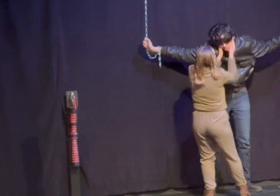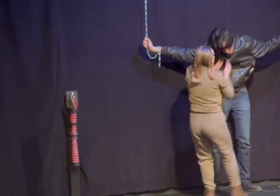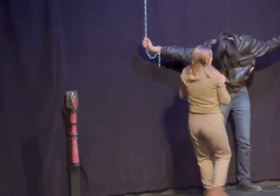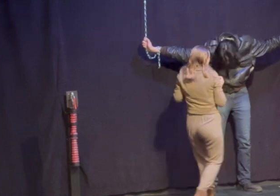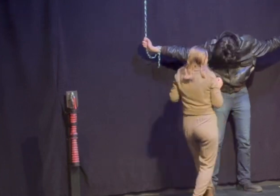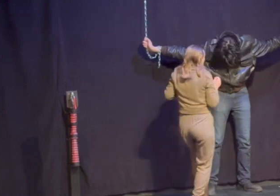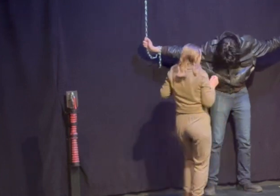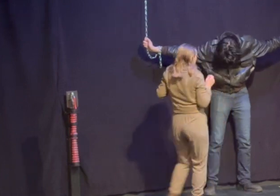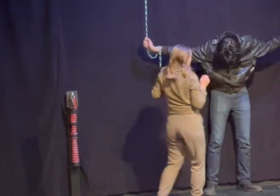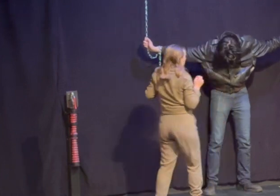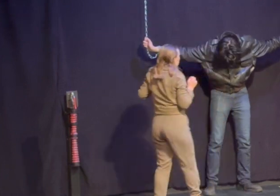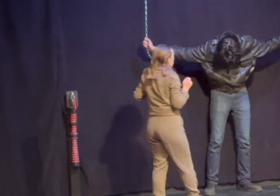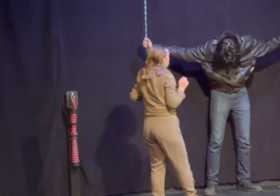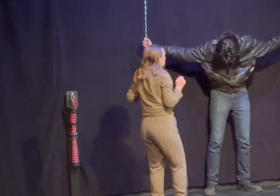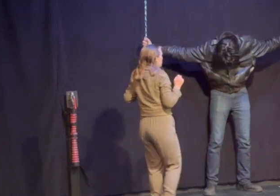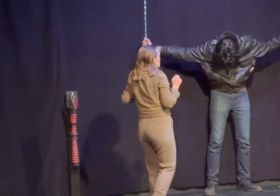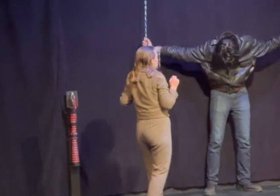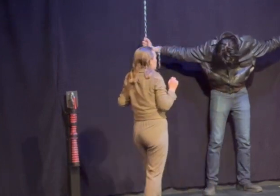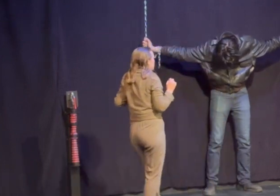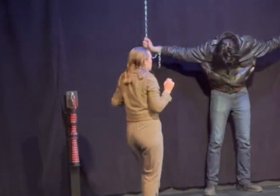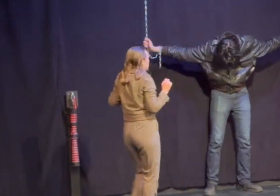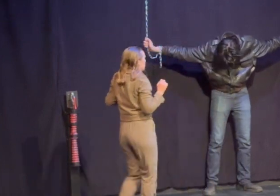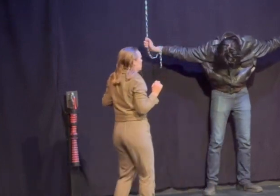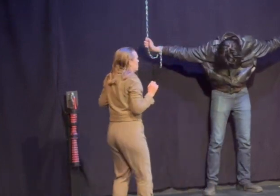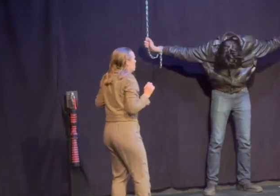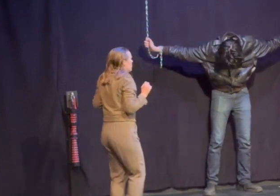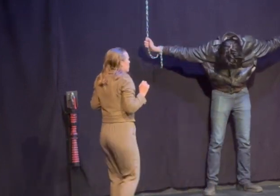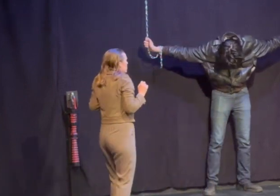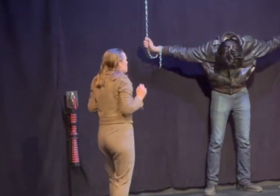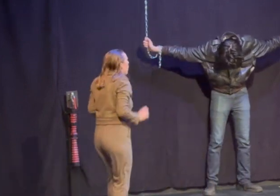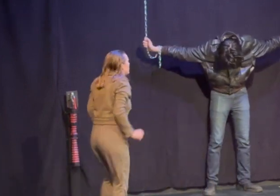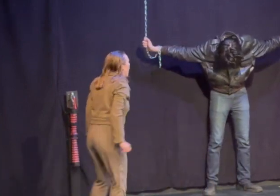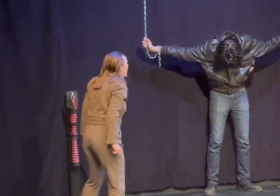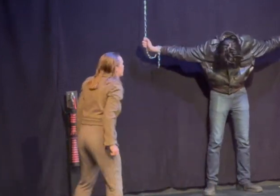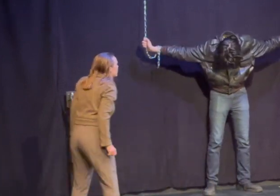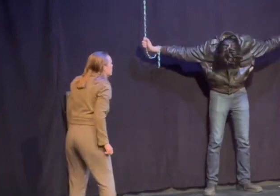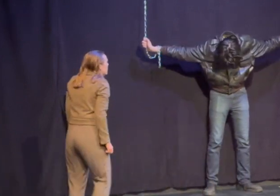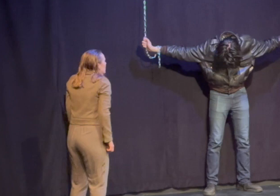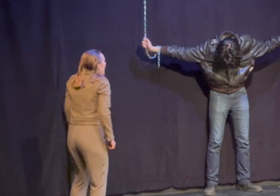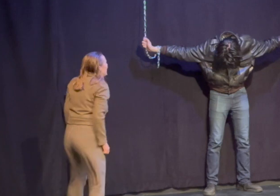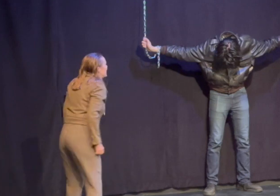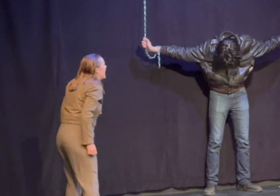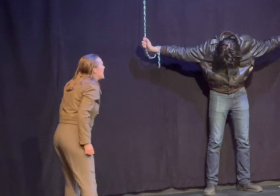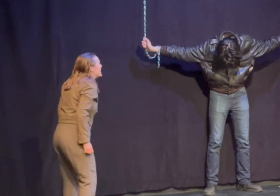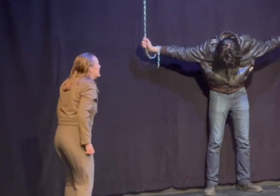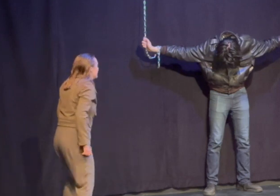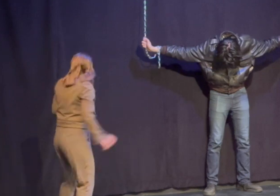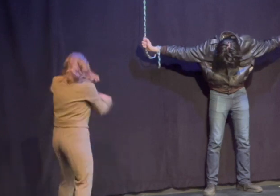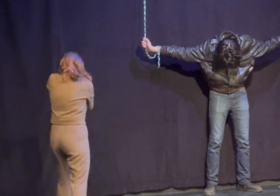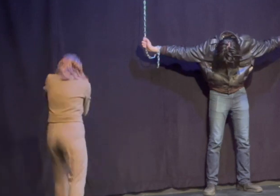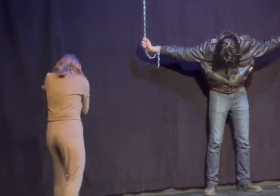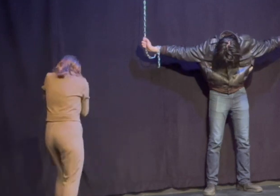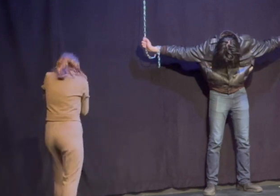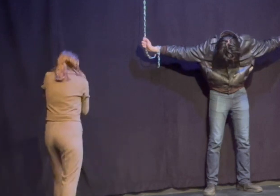Princess, stop this. More lies. 18.